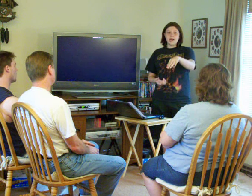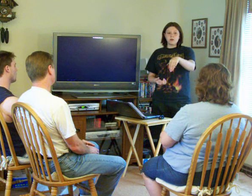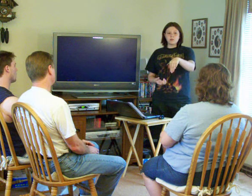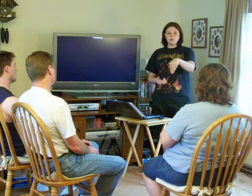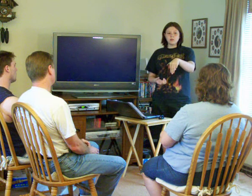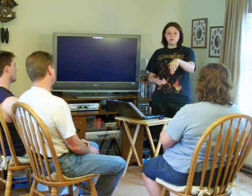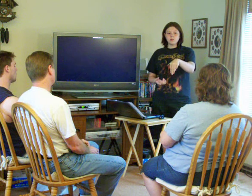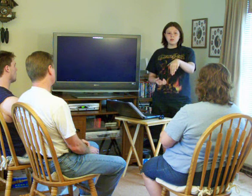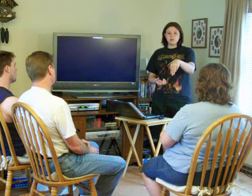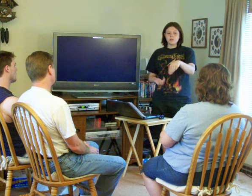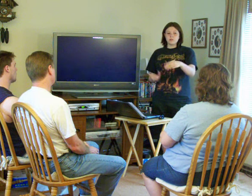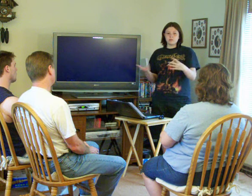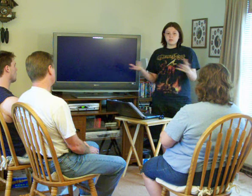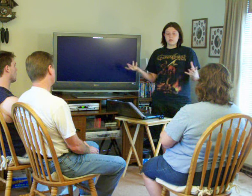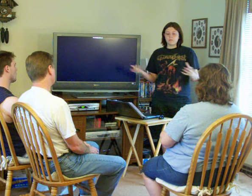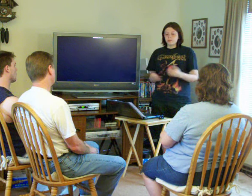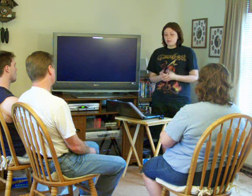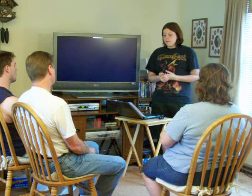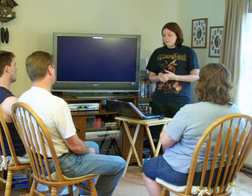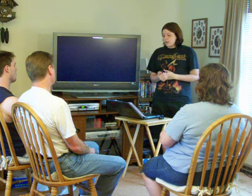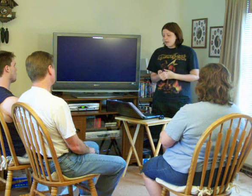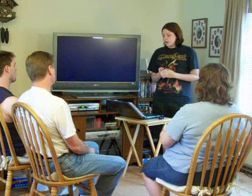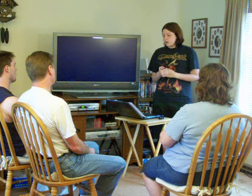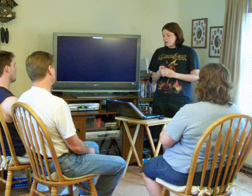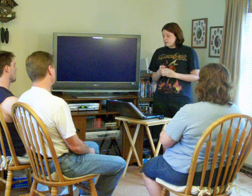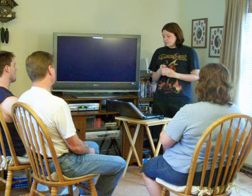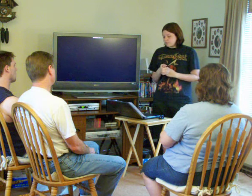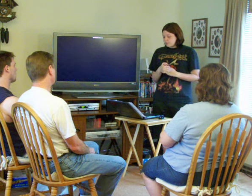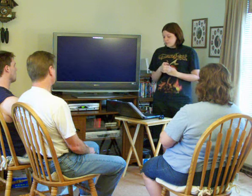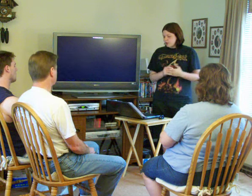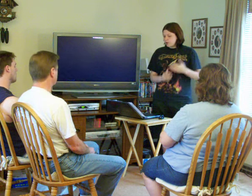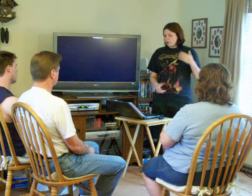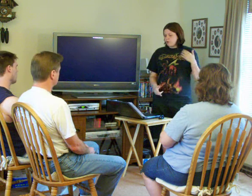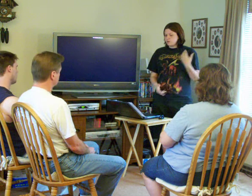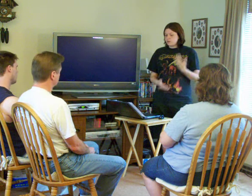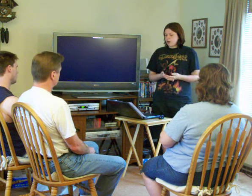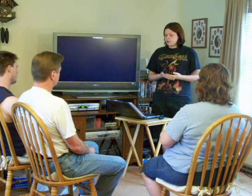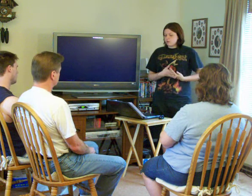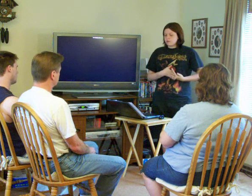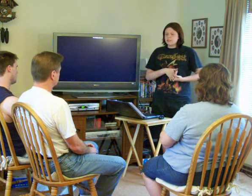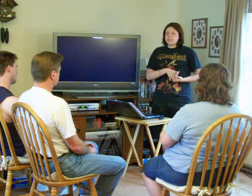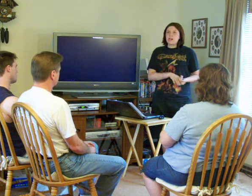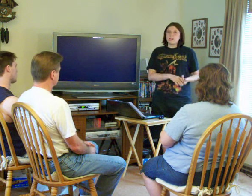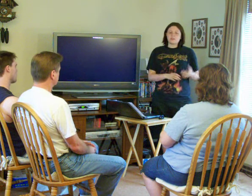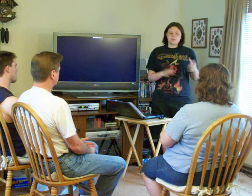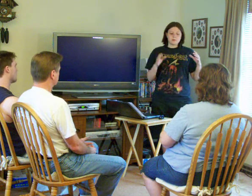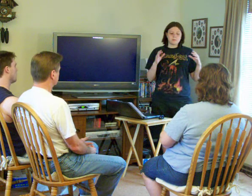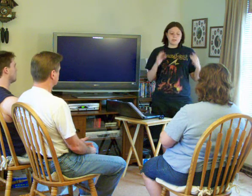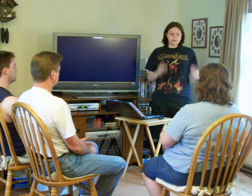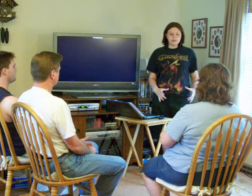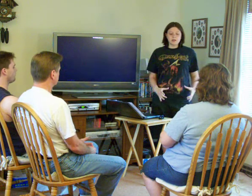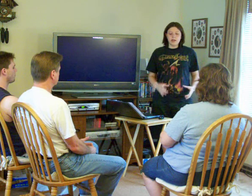down. So, and there are also different dialects from here